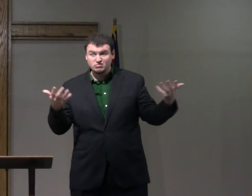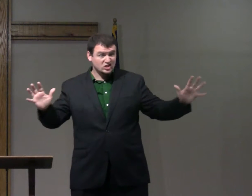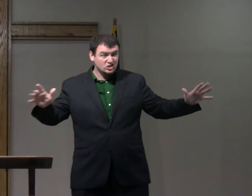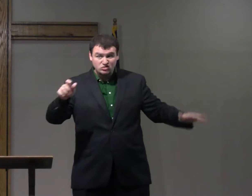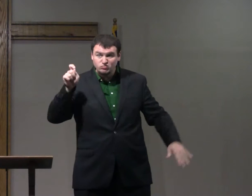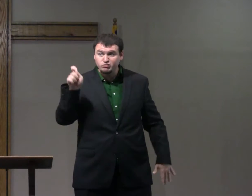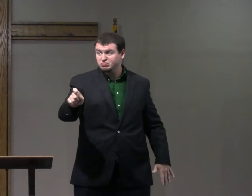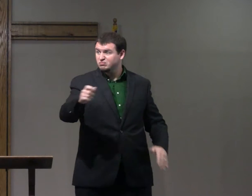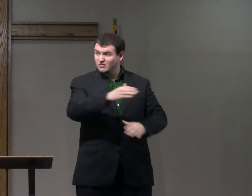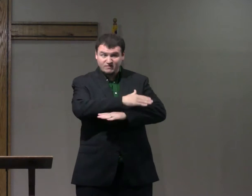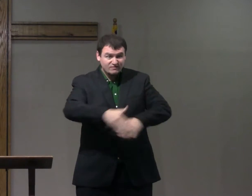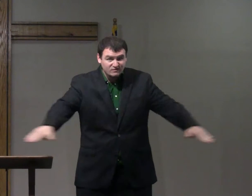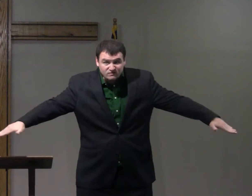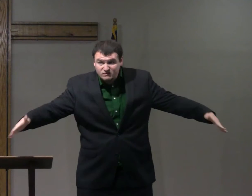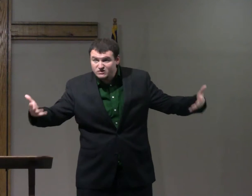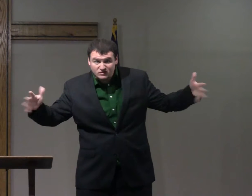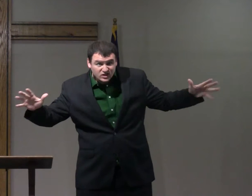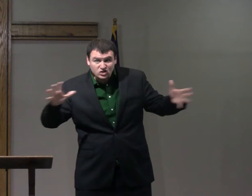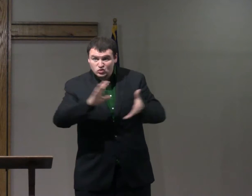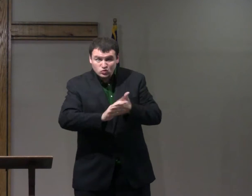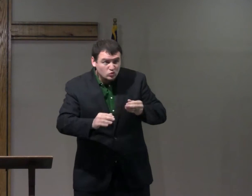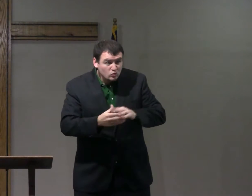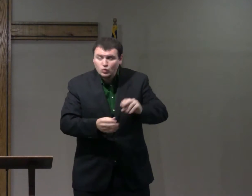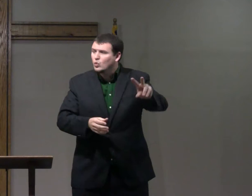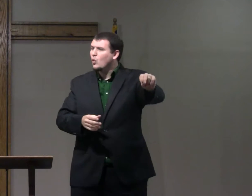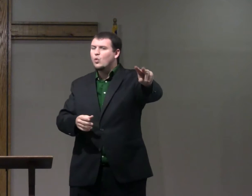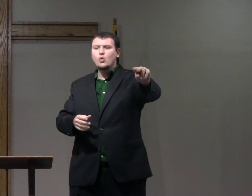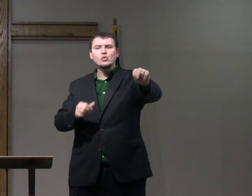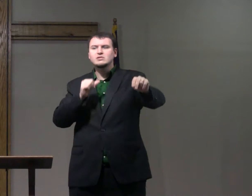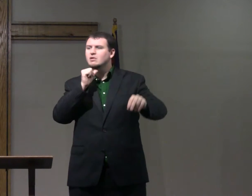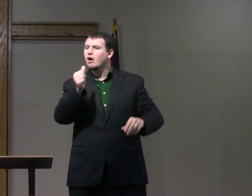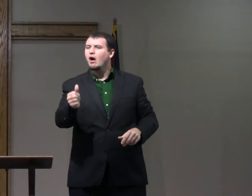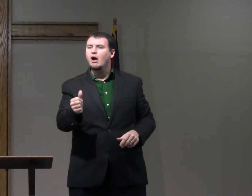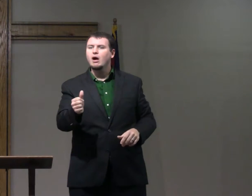Well, is that the end of the story? No, it's not.